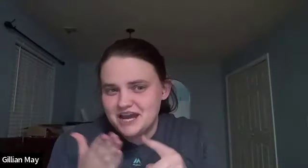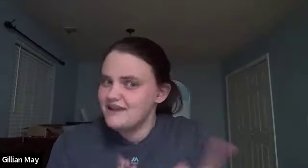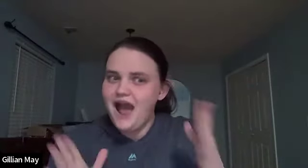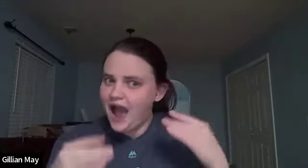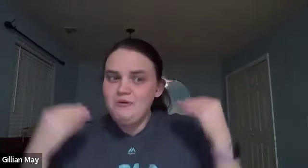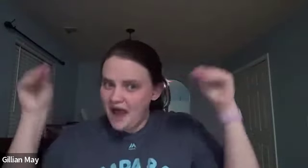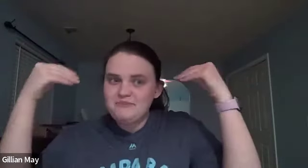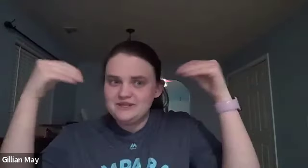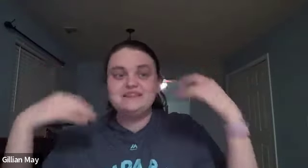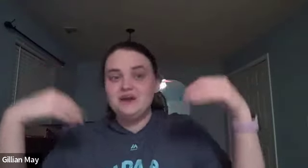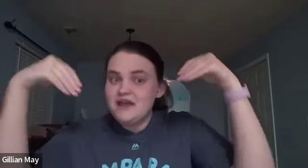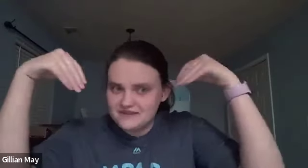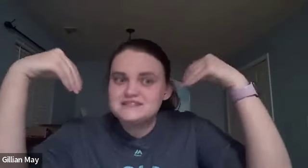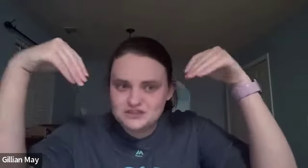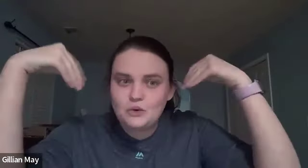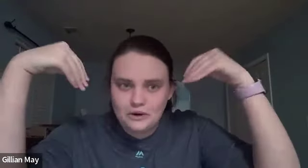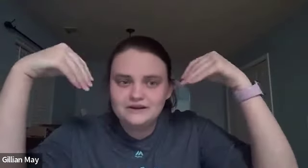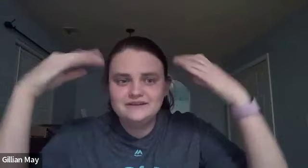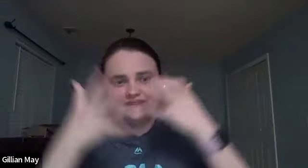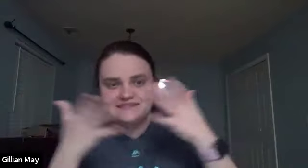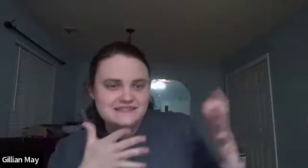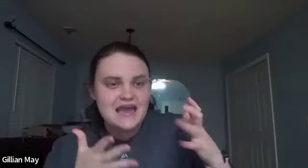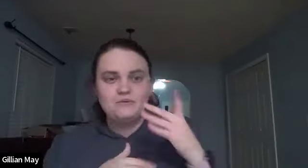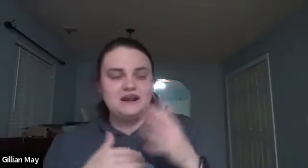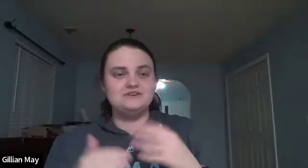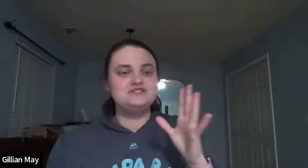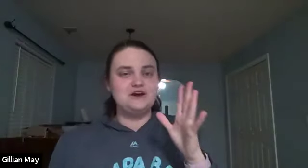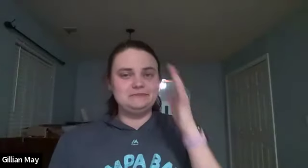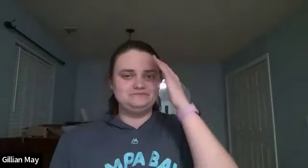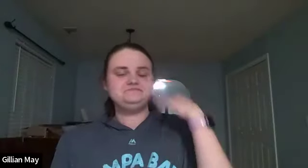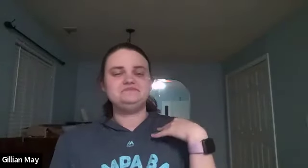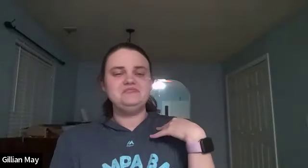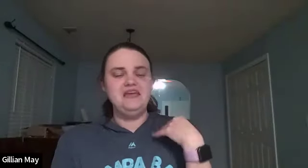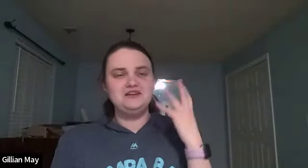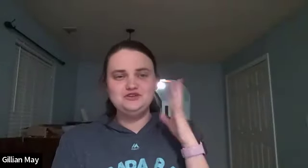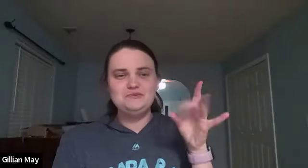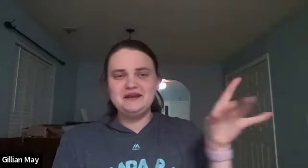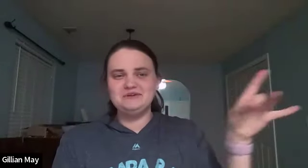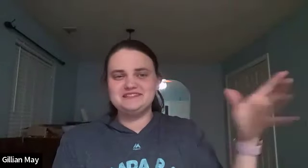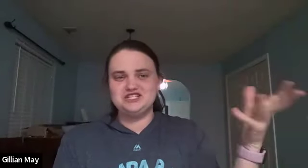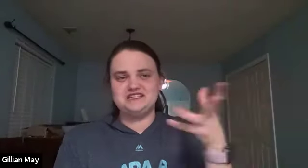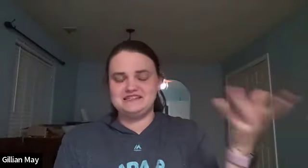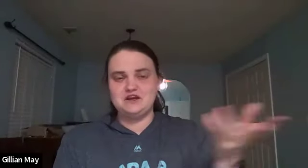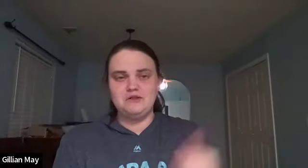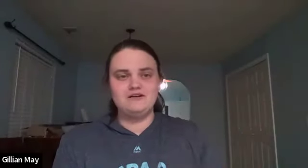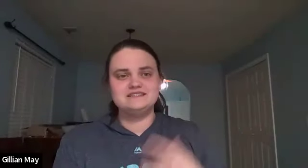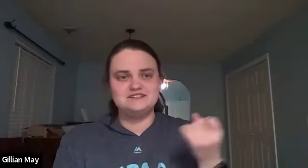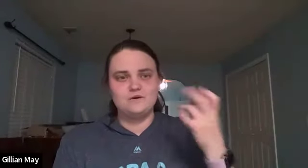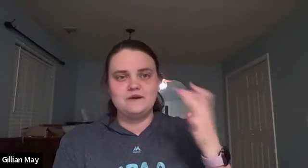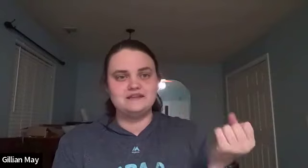check, I will happily be like, oh yeah, this is store, this is that, whatever. So you will pick up on signs just as I go along because I talk with my hands